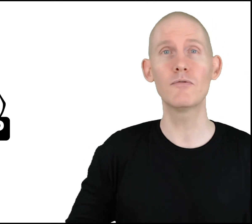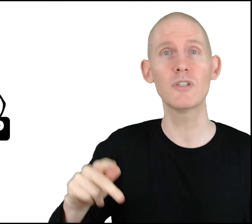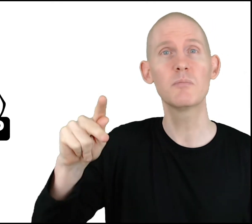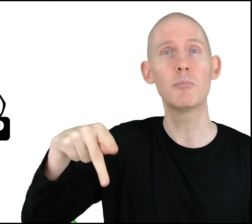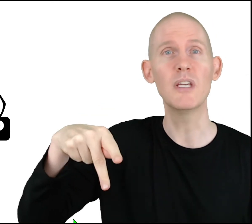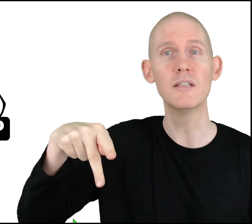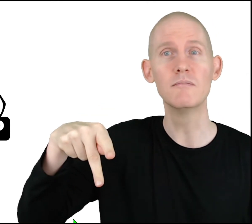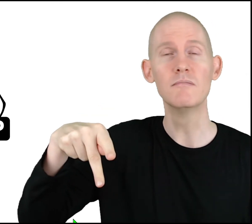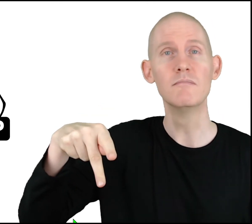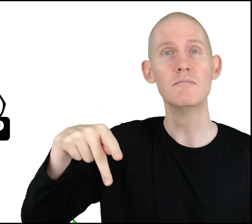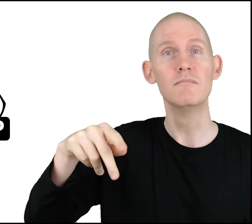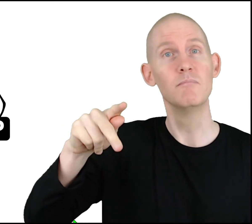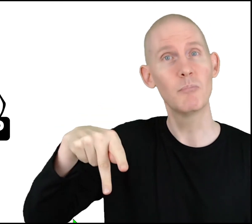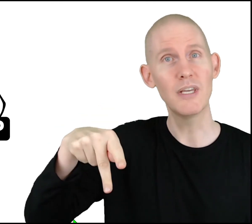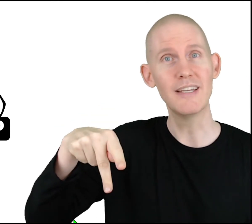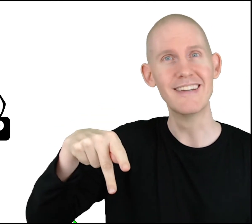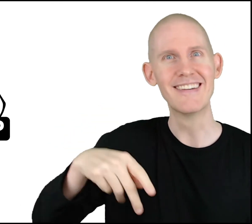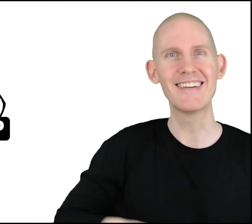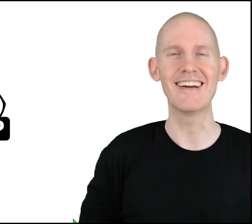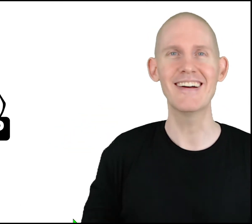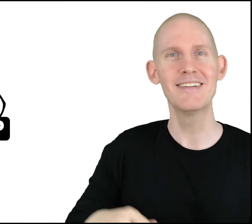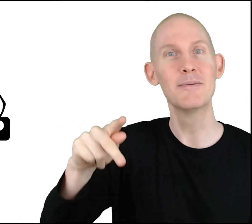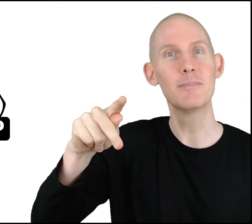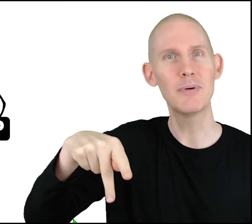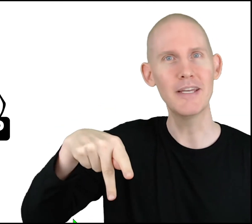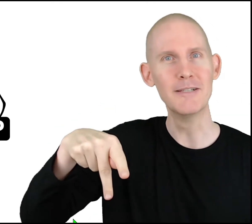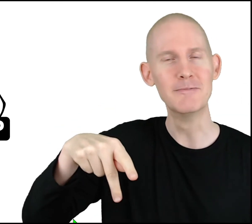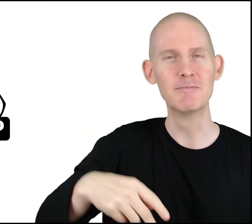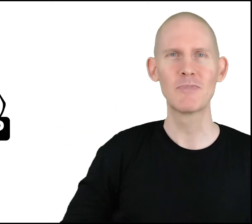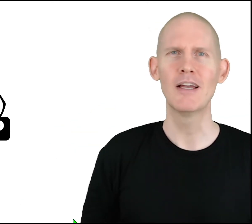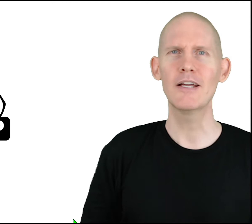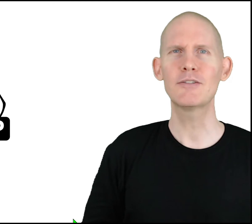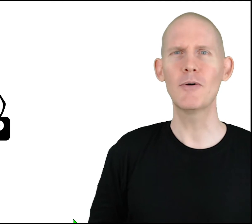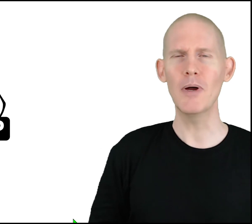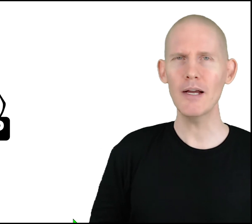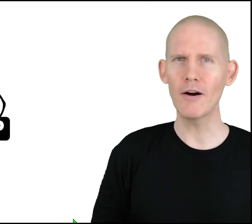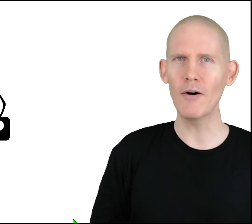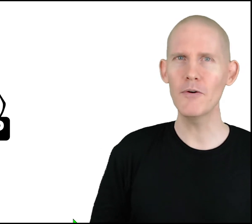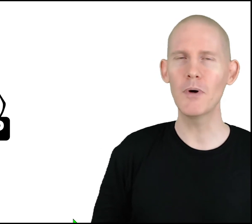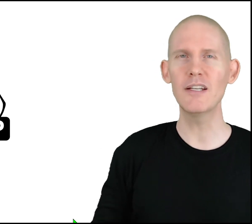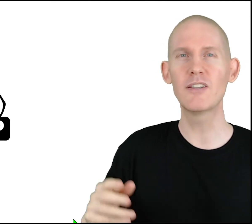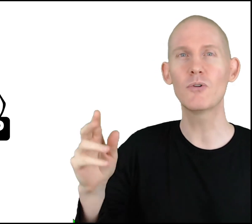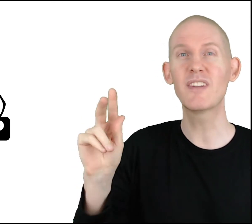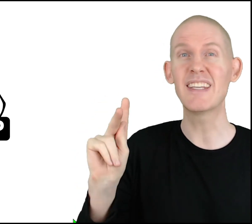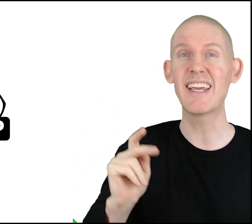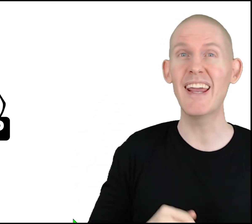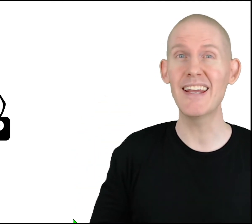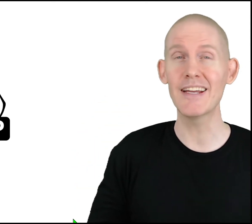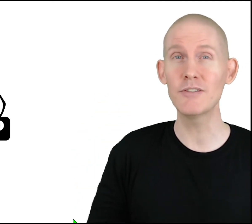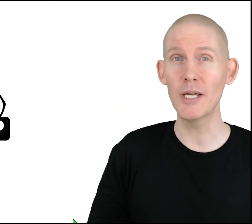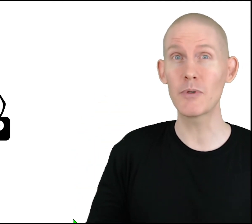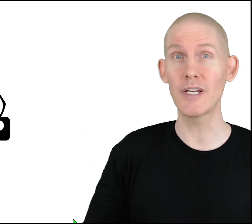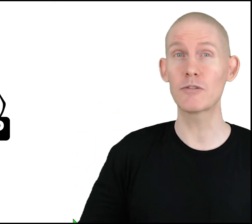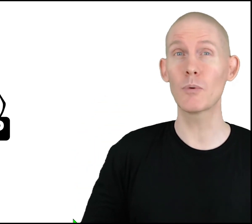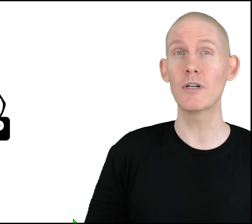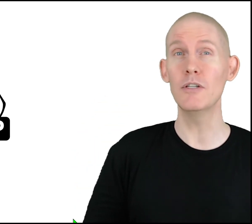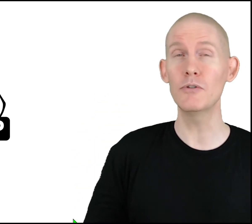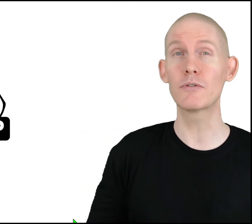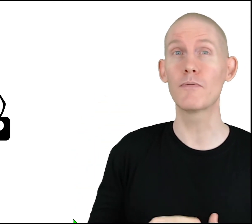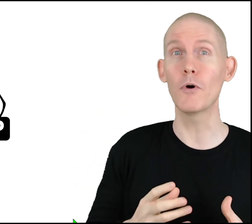just P. P. P. Let's go back all the way to go to the K hand shape because that's what we're going to use to form the